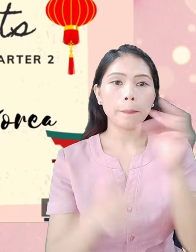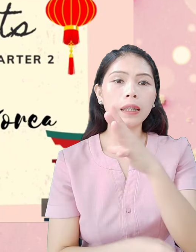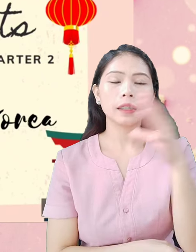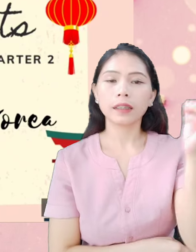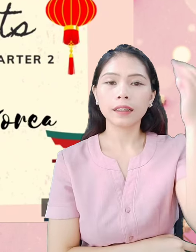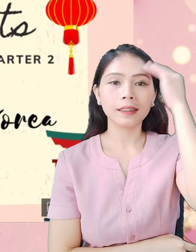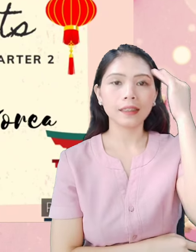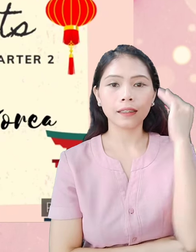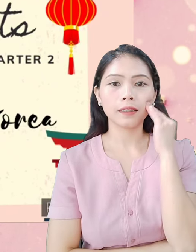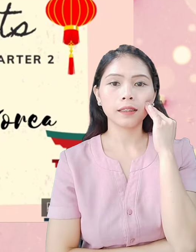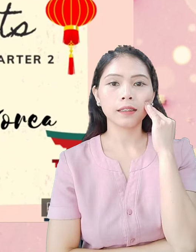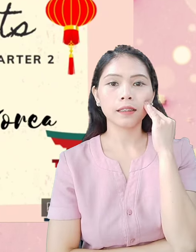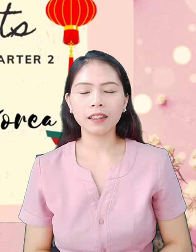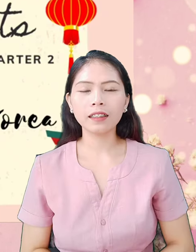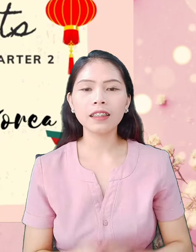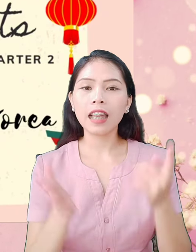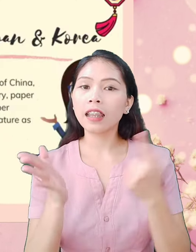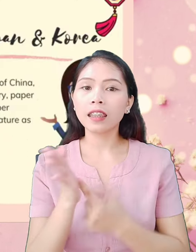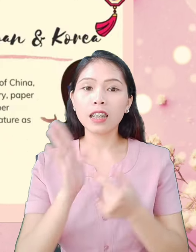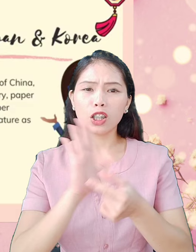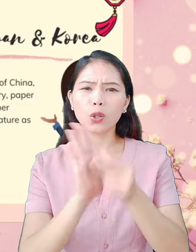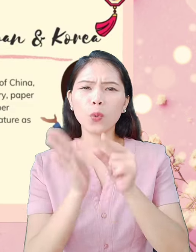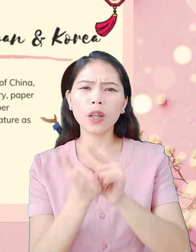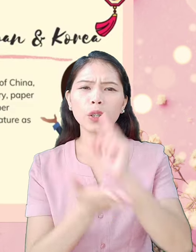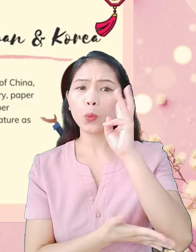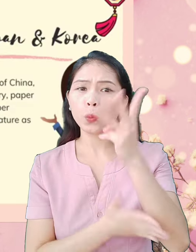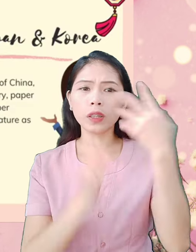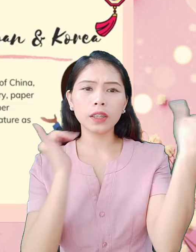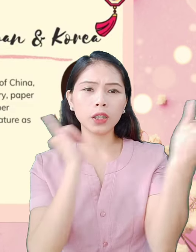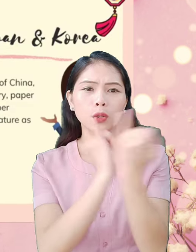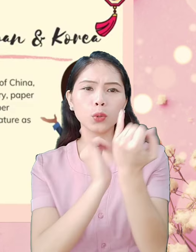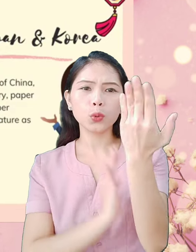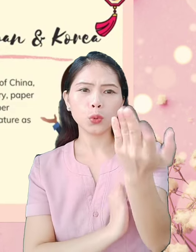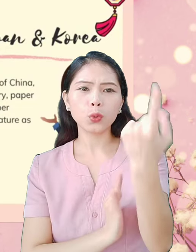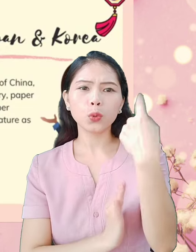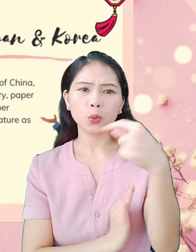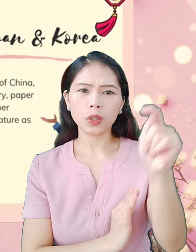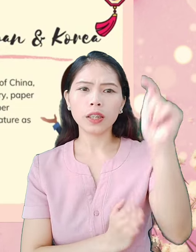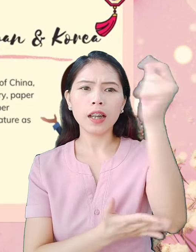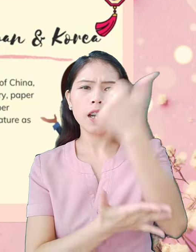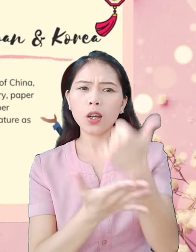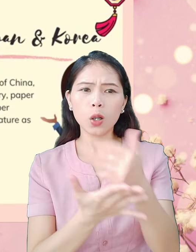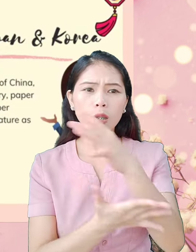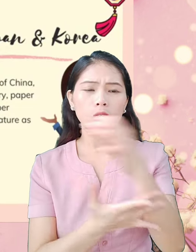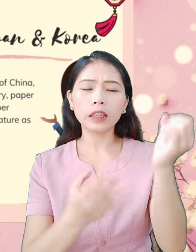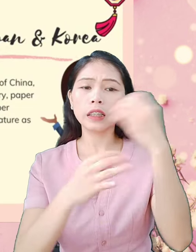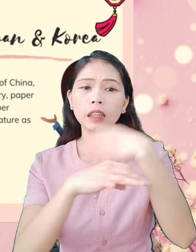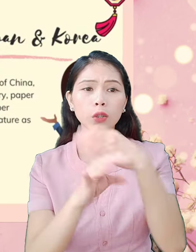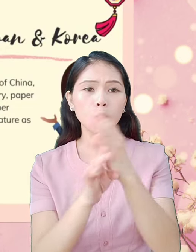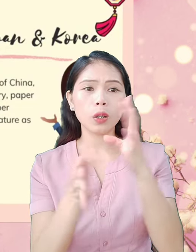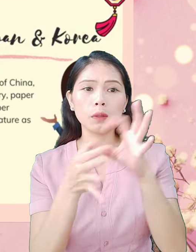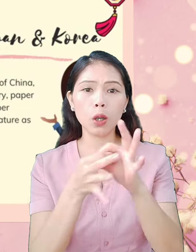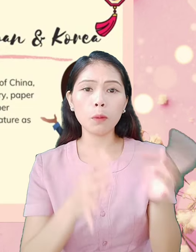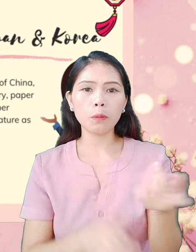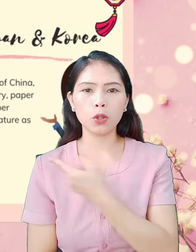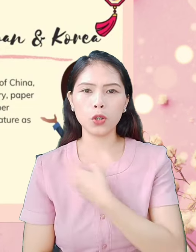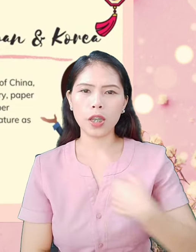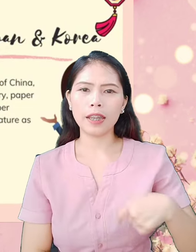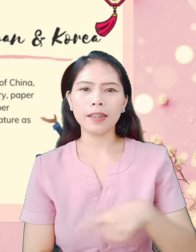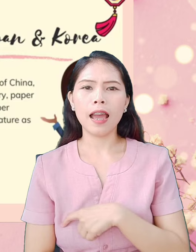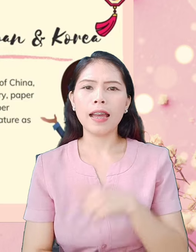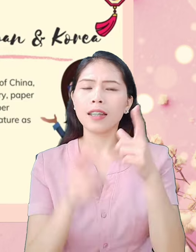China, Japan, and Korea. This quarter will introduce you to the arts and crafts of